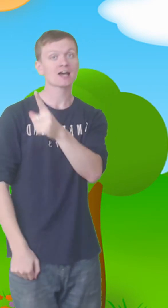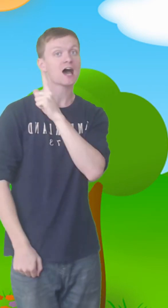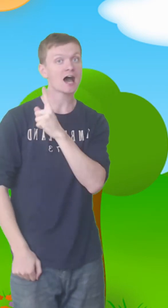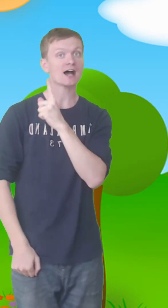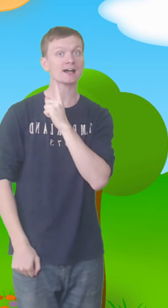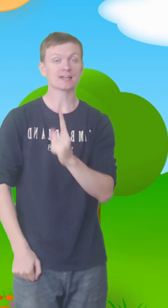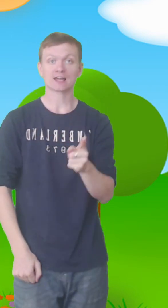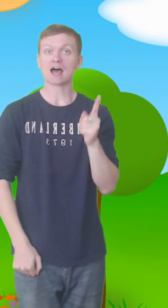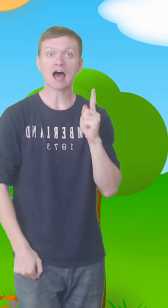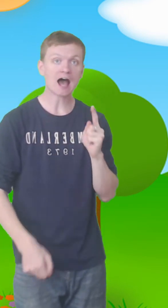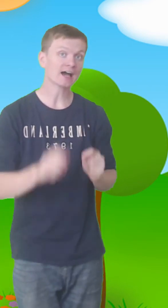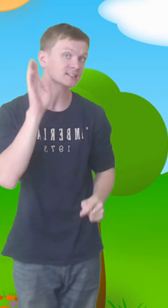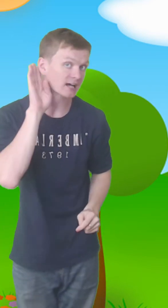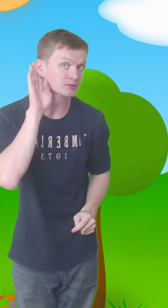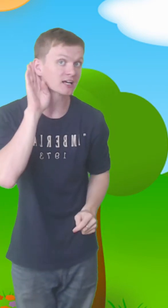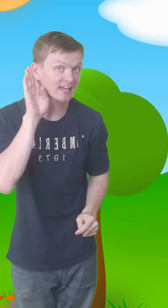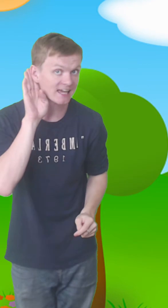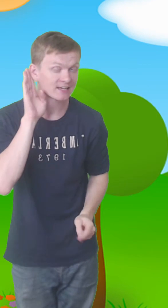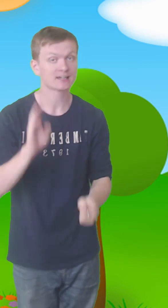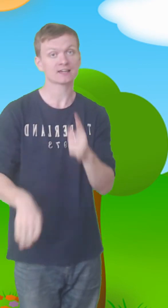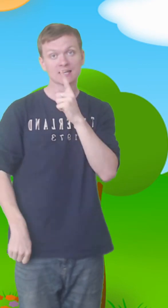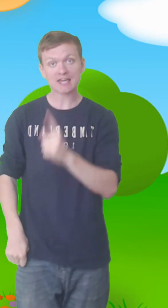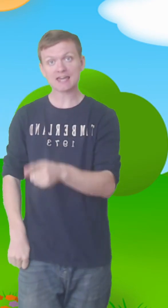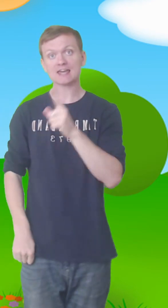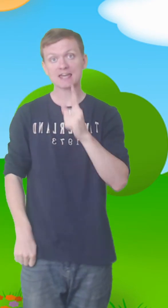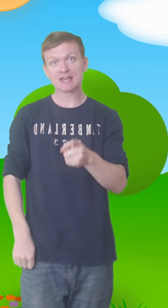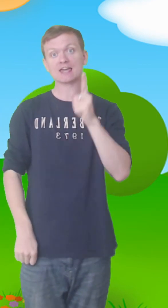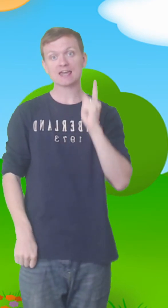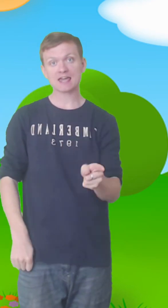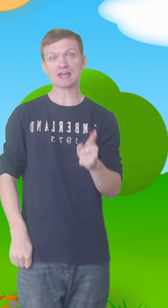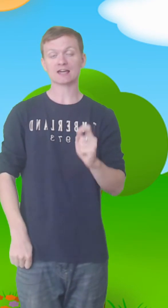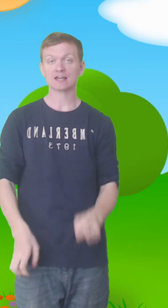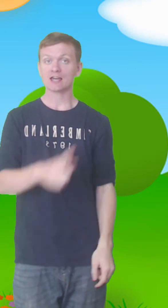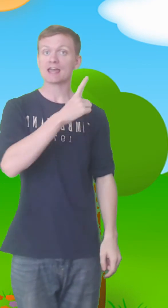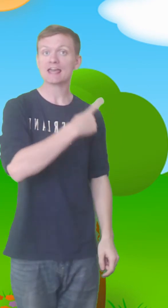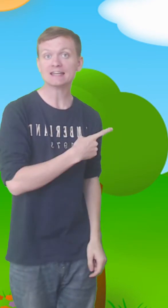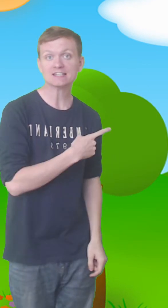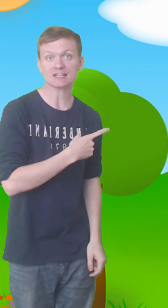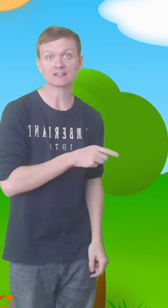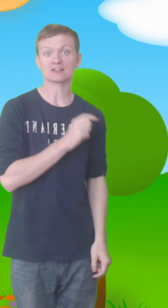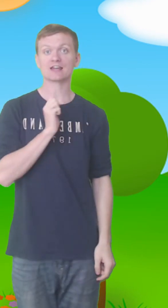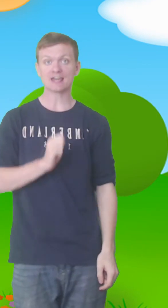I, I, I sounds like I, I, I, I, Indian, I,